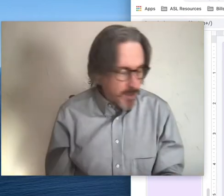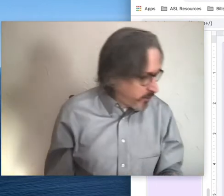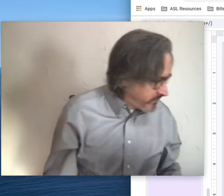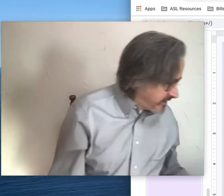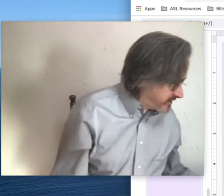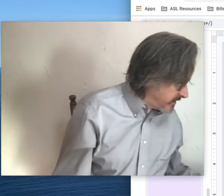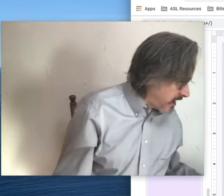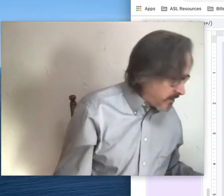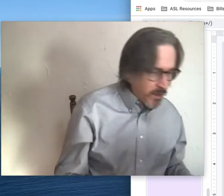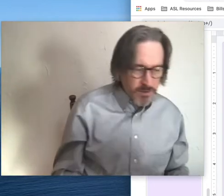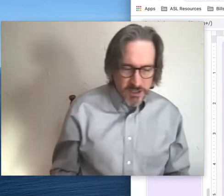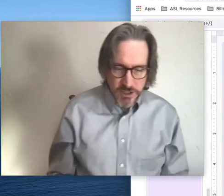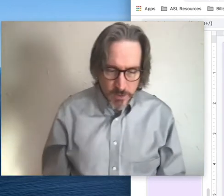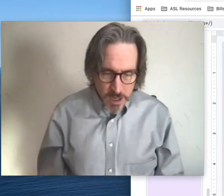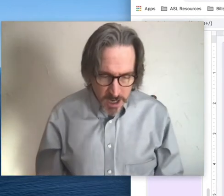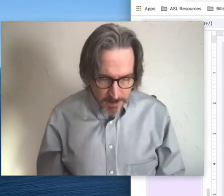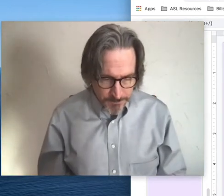Yeah, I will give these in.